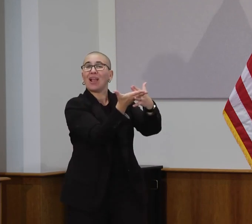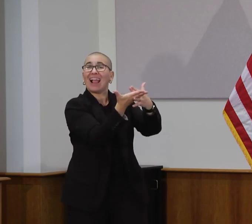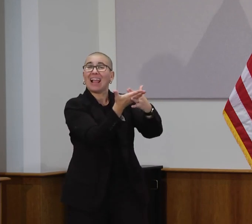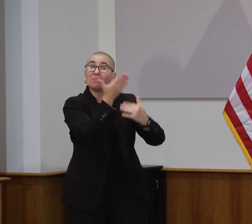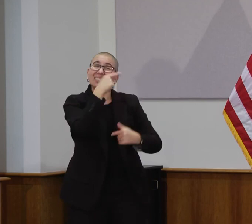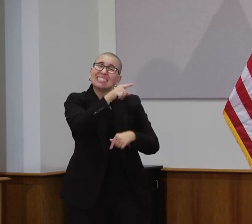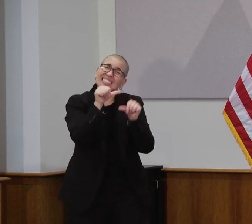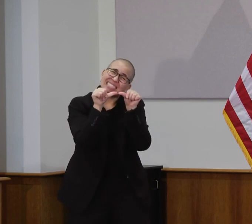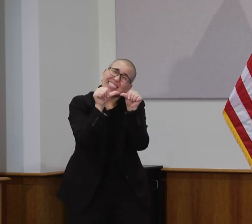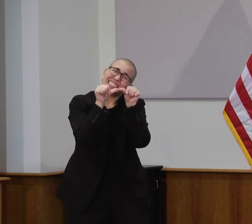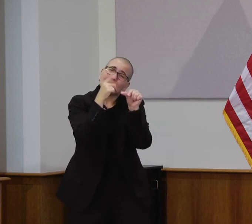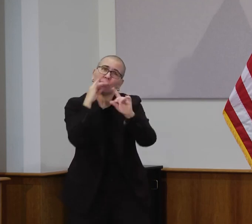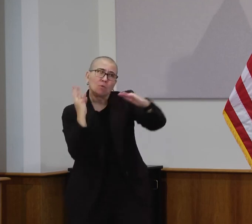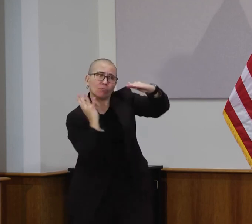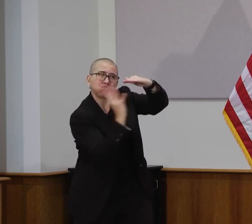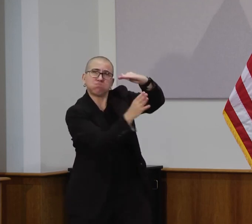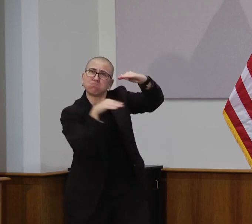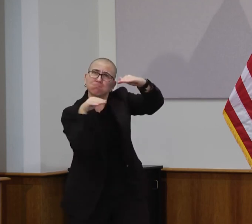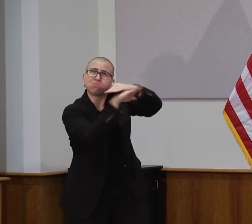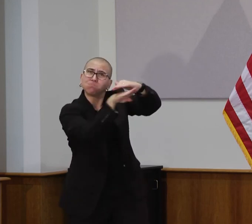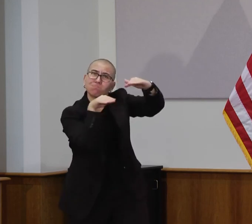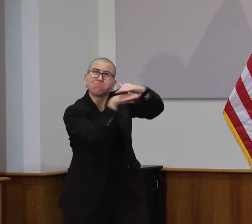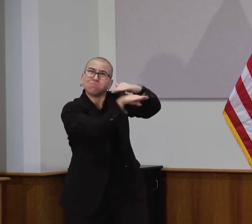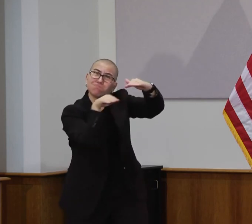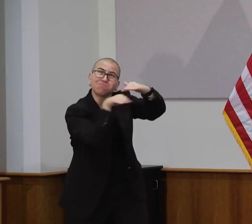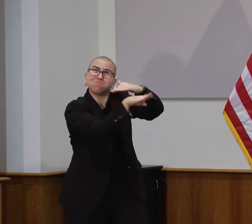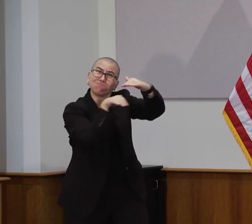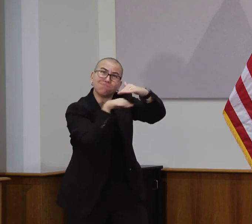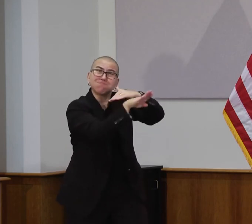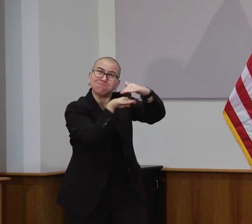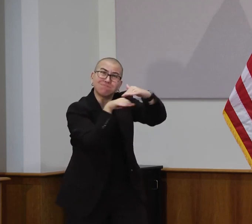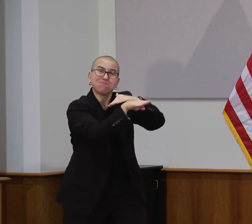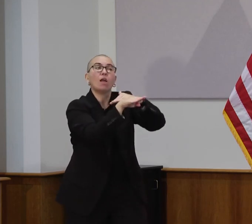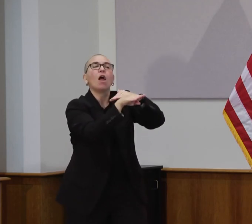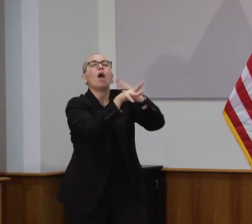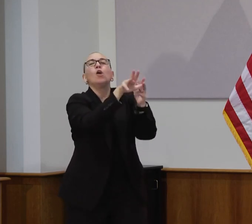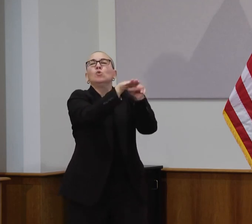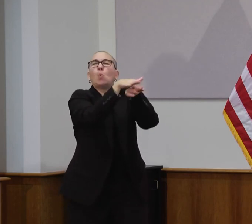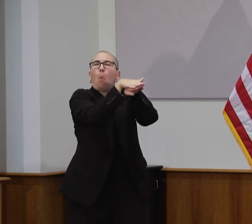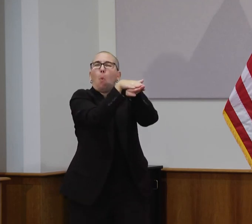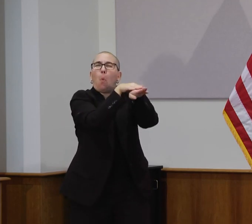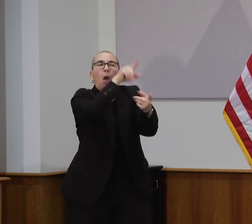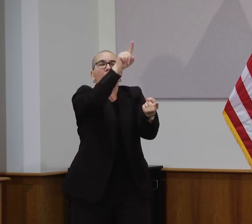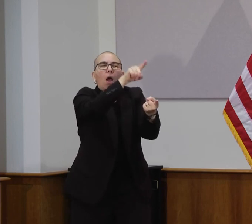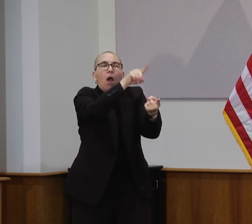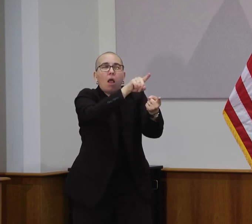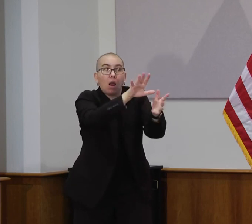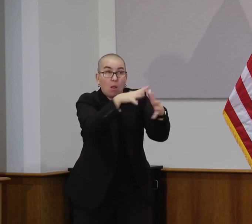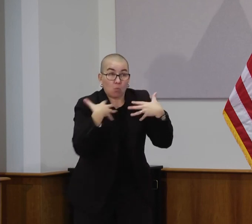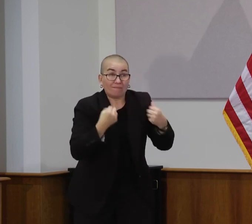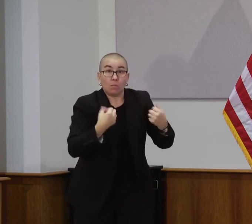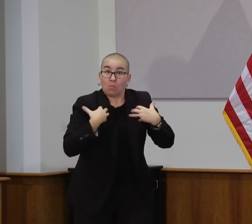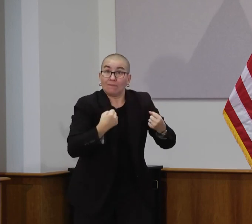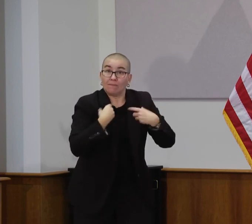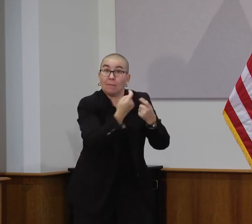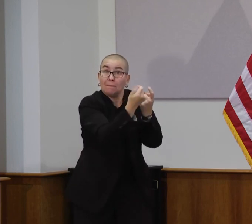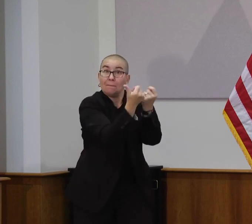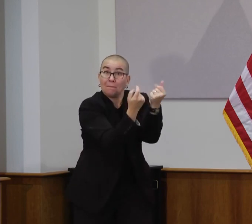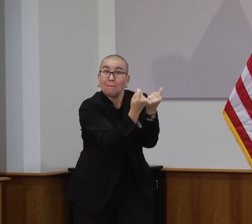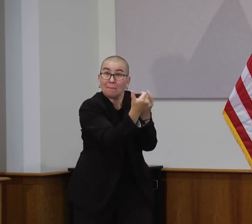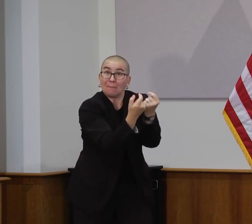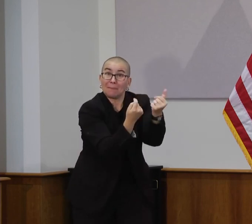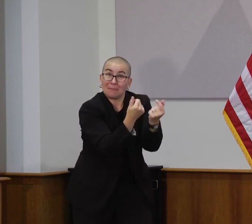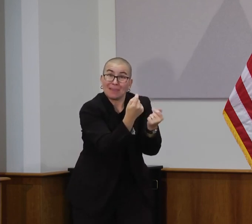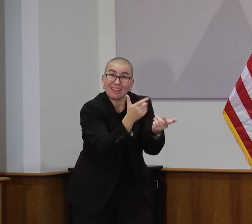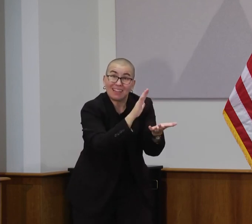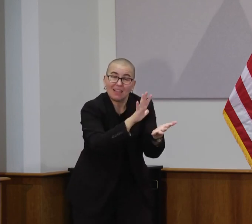pipeline. It is already going to happen. The question is how deep it gets and how long it lasts before we get to